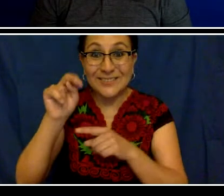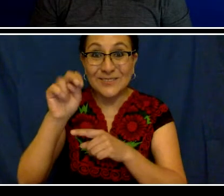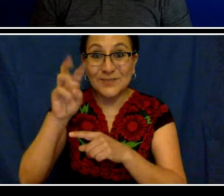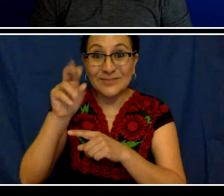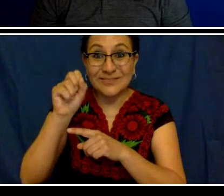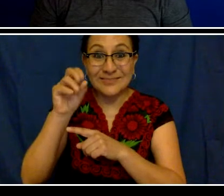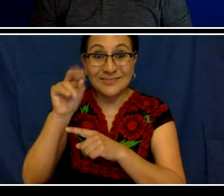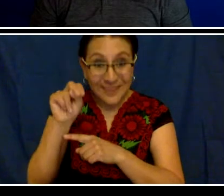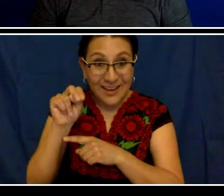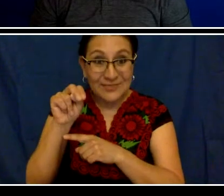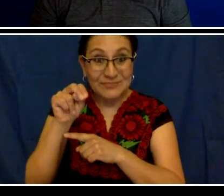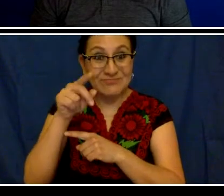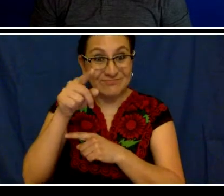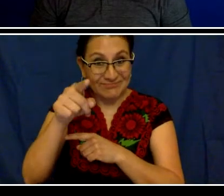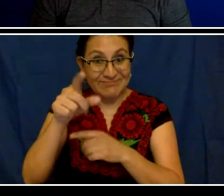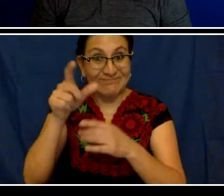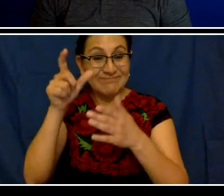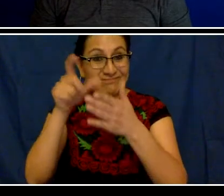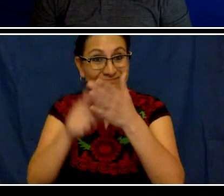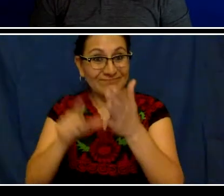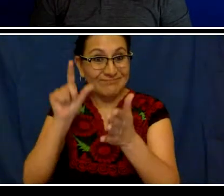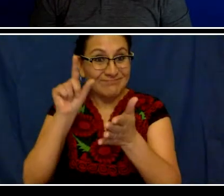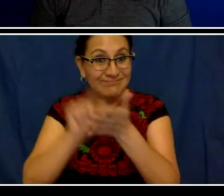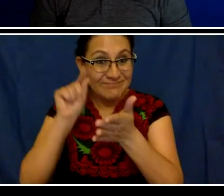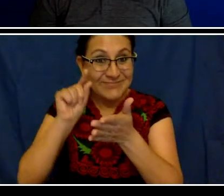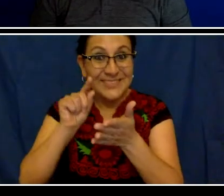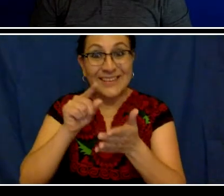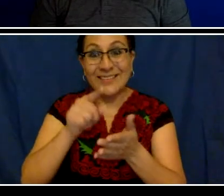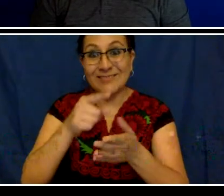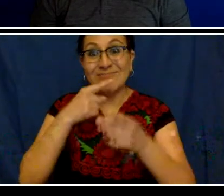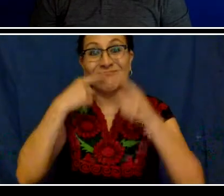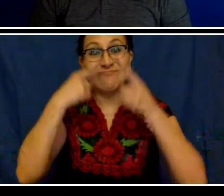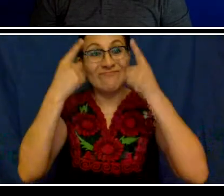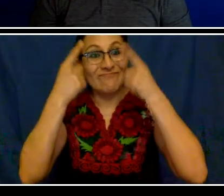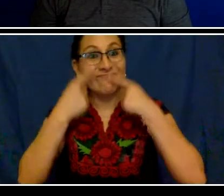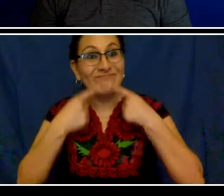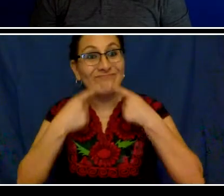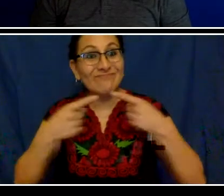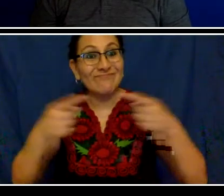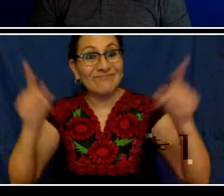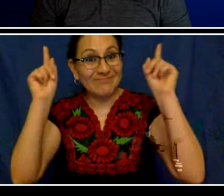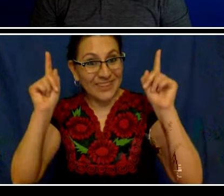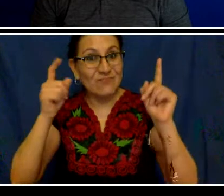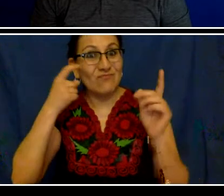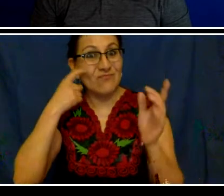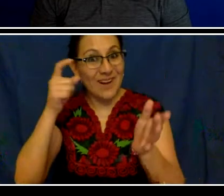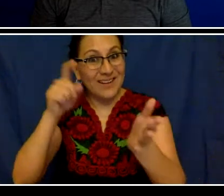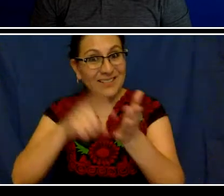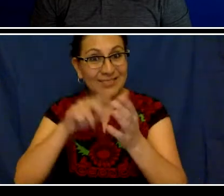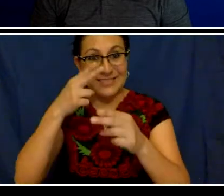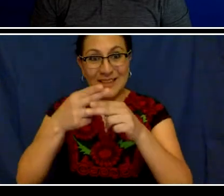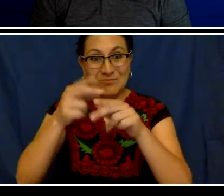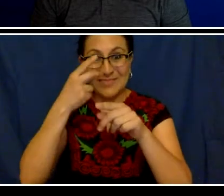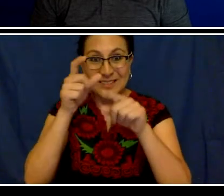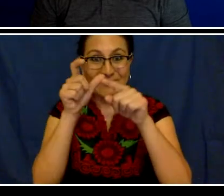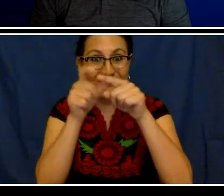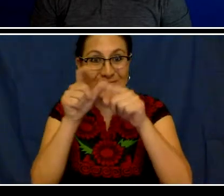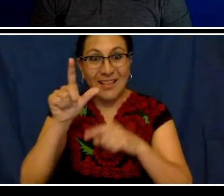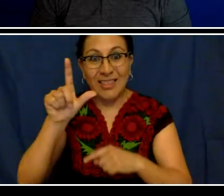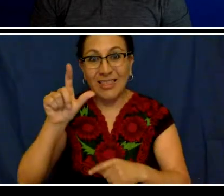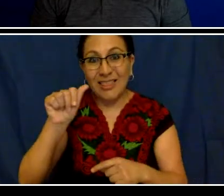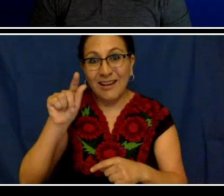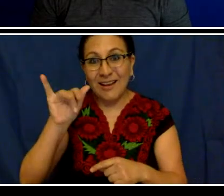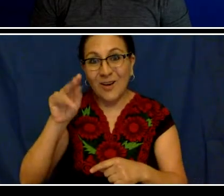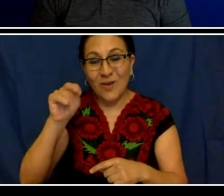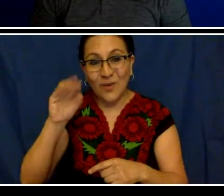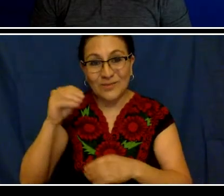Okay, you see the government in California, the Governor Newsom, he decided to go ahead and